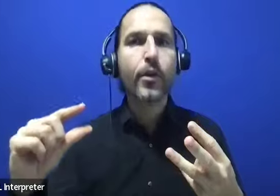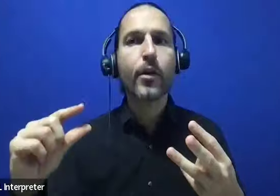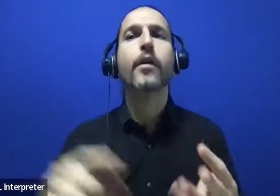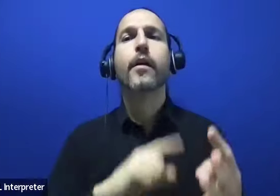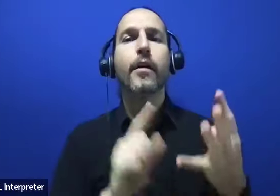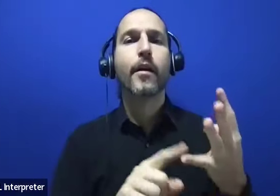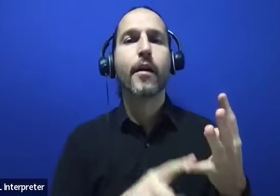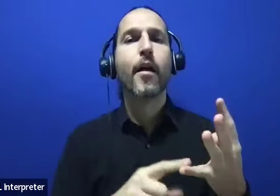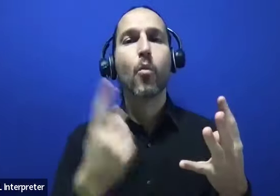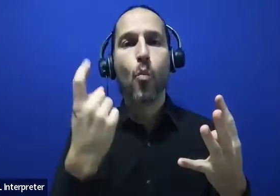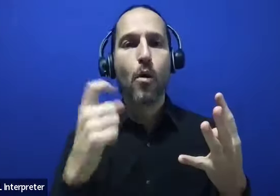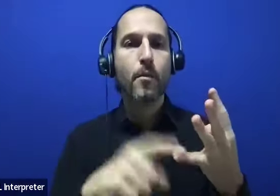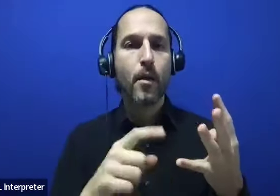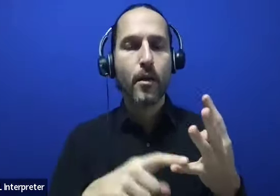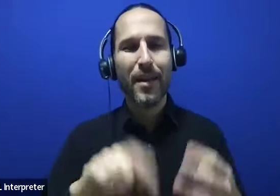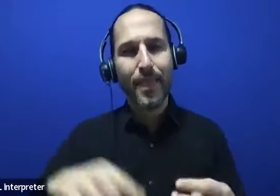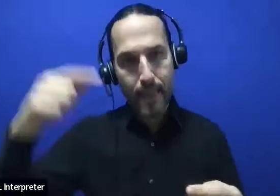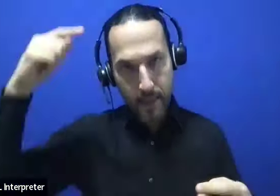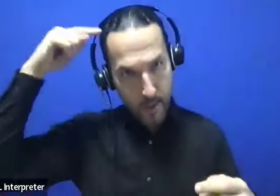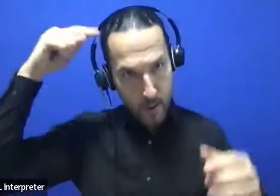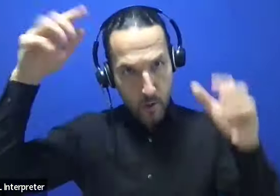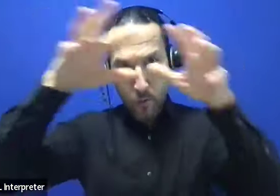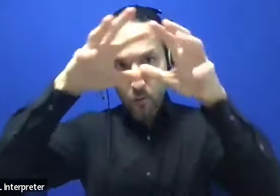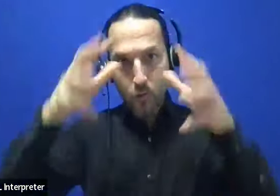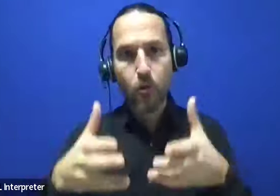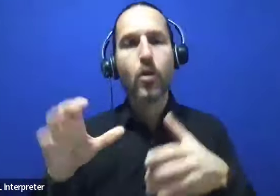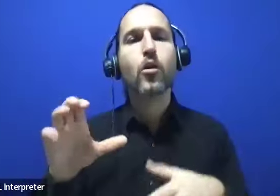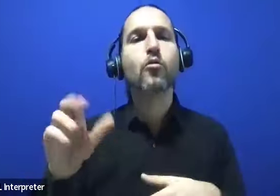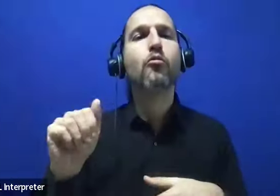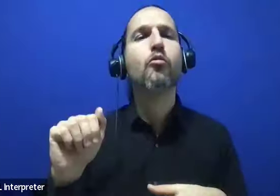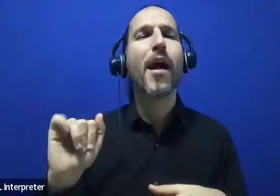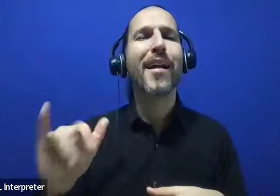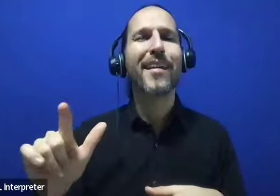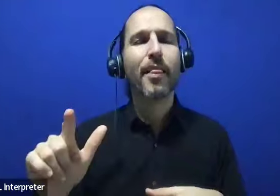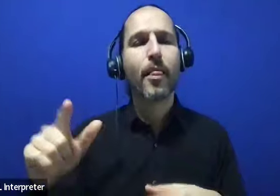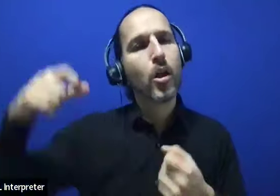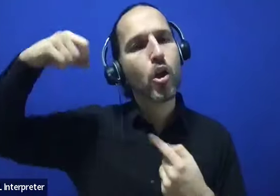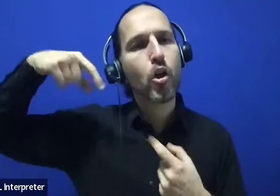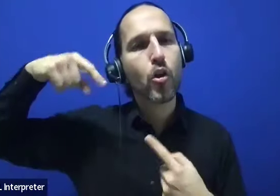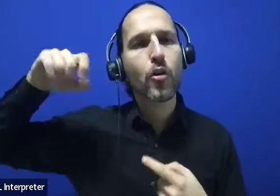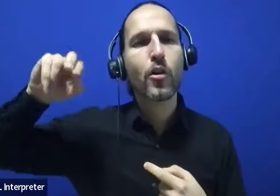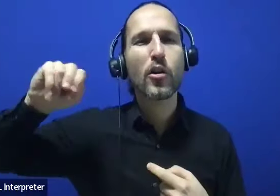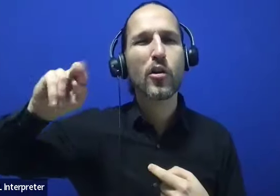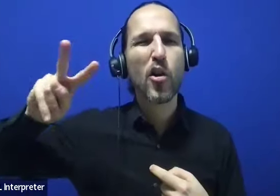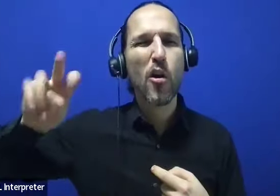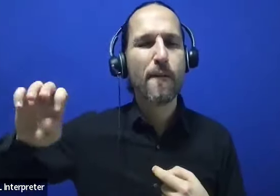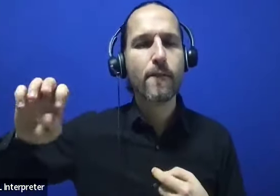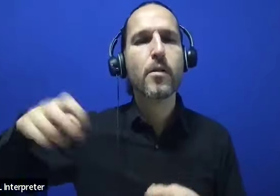But there's also cranial nerve dysfunction. And we have